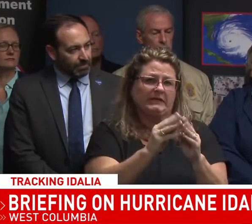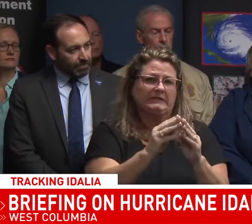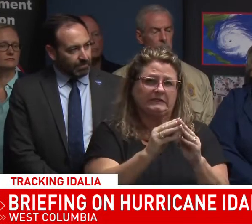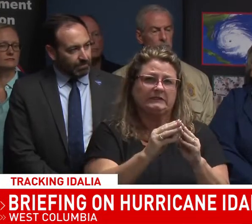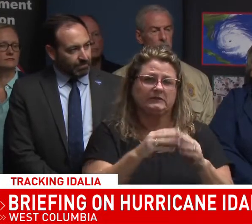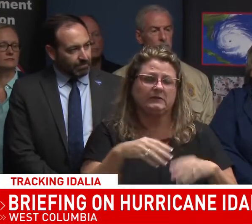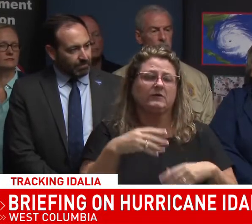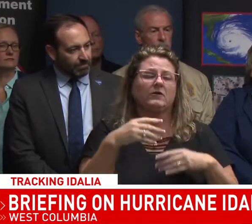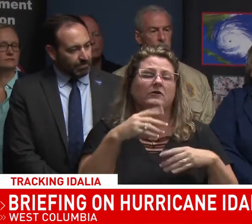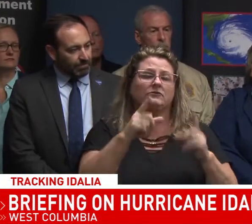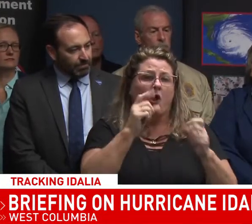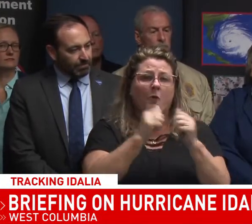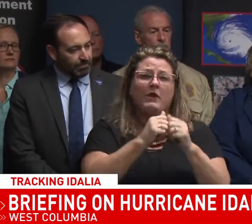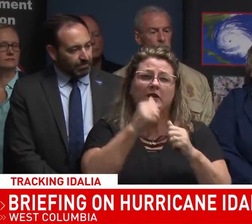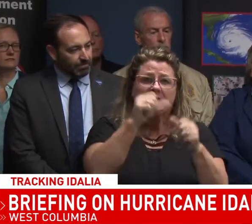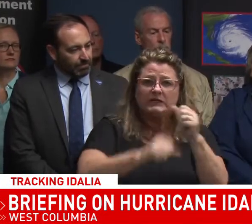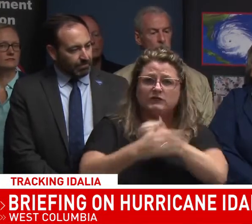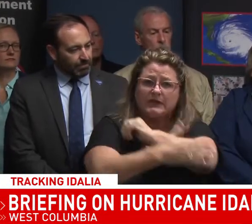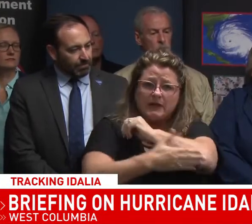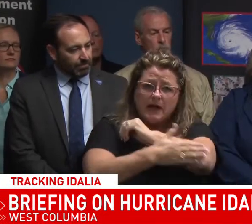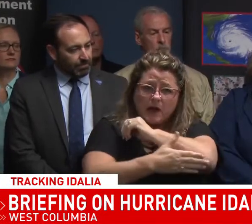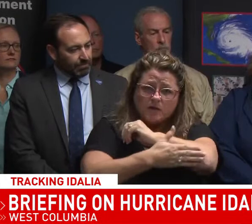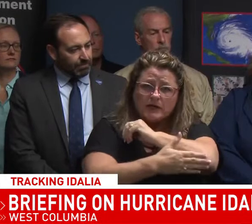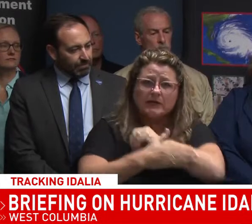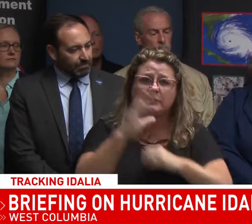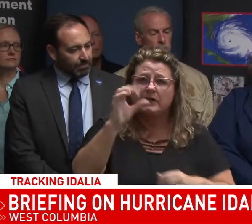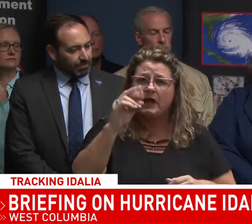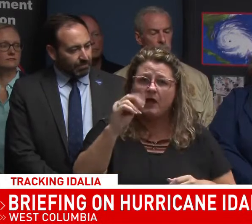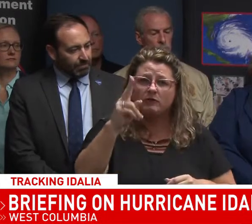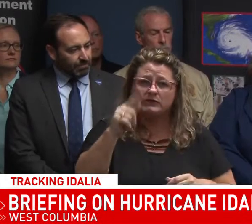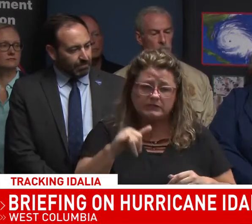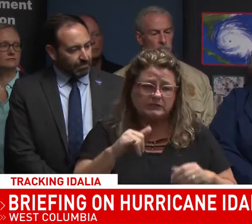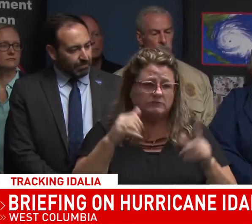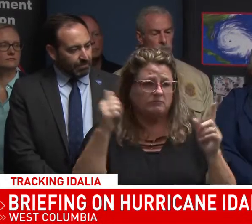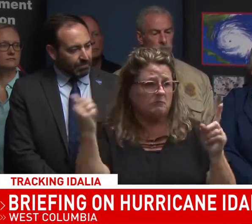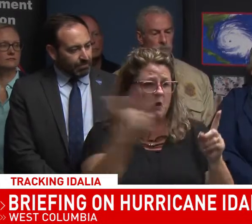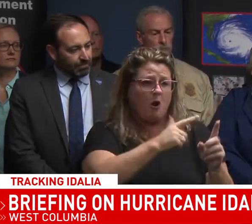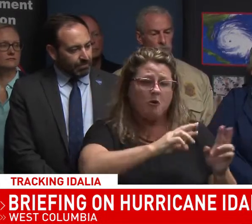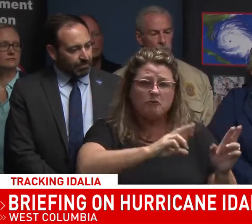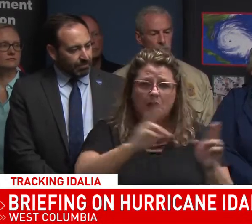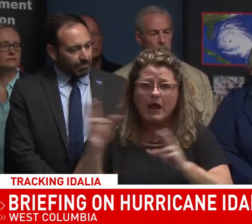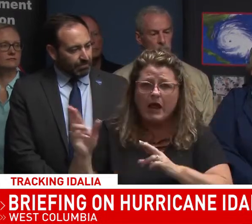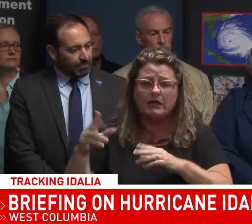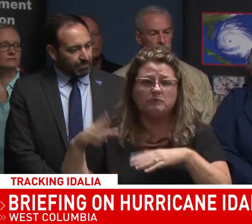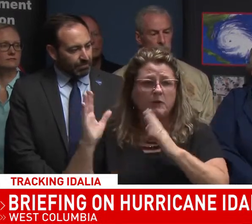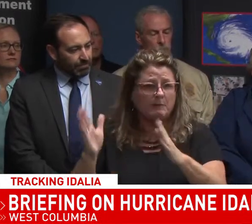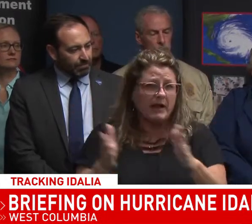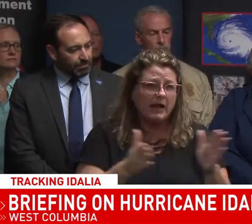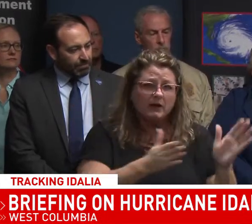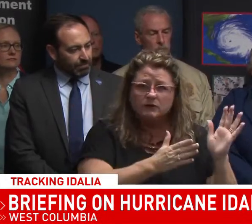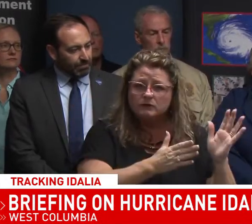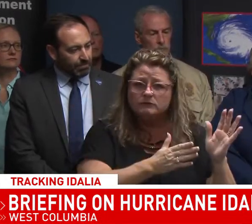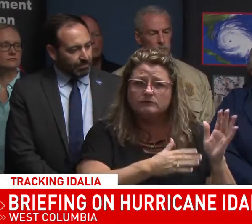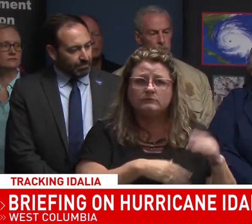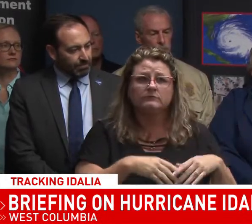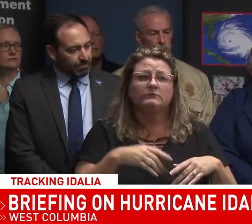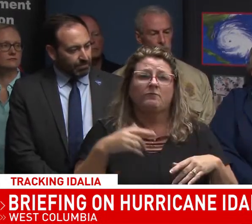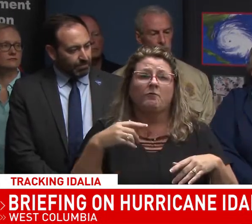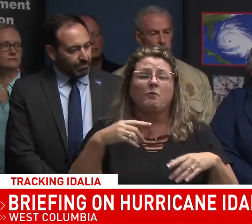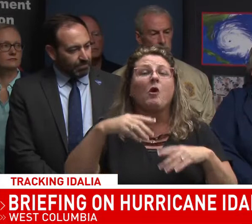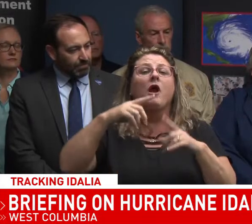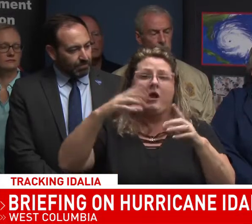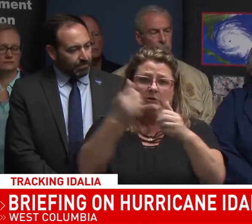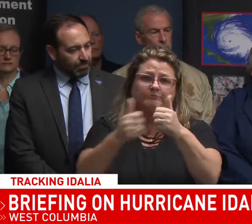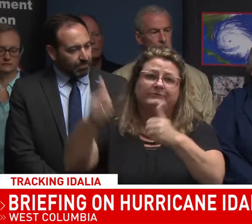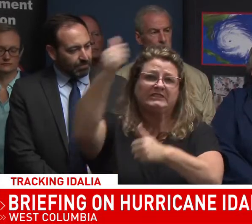telecommunication with the counties. Everybody's ready. Everybody's prepared. And of course, we're operating under an executive